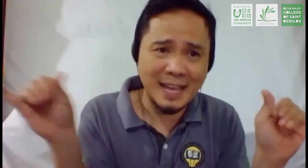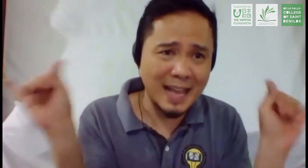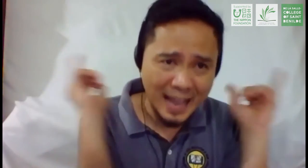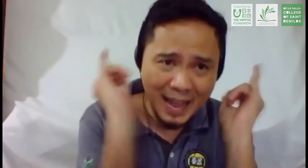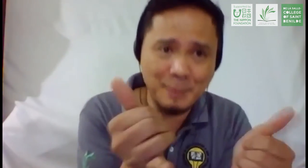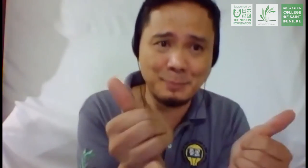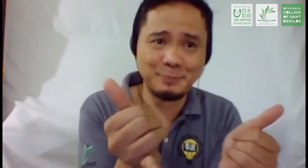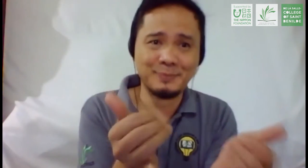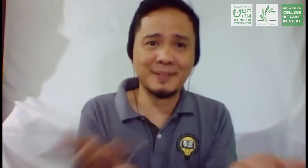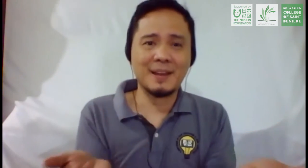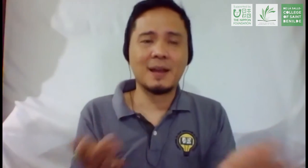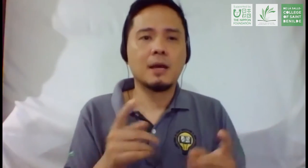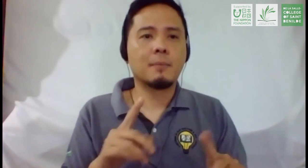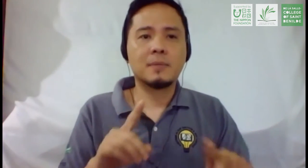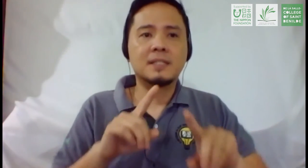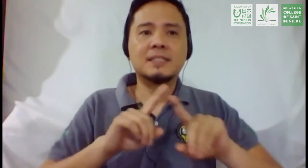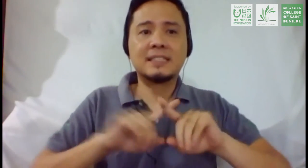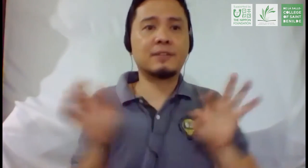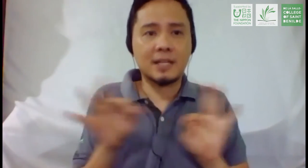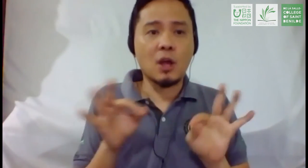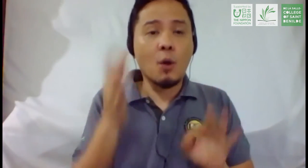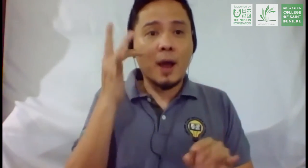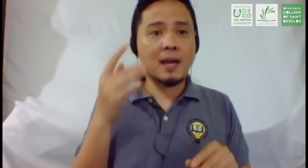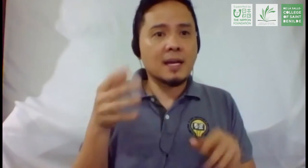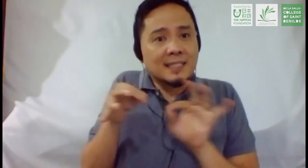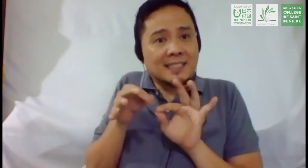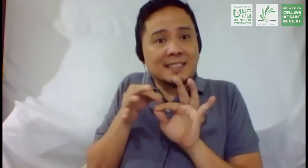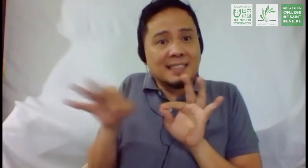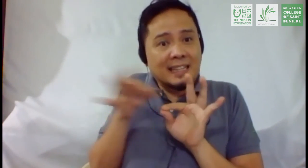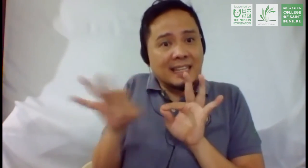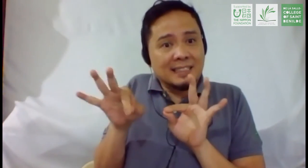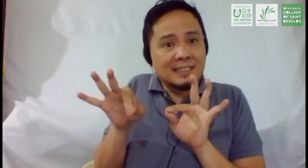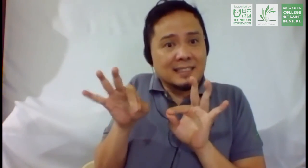It's just you have 2 sentences inside of 1 sentence.